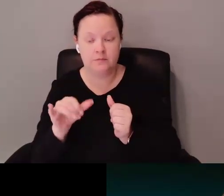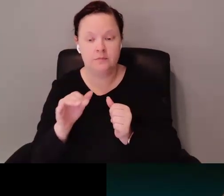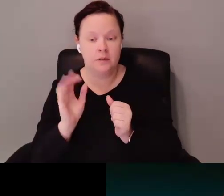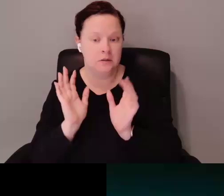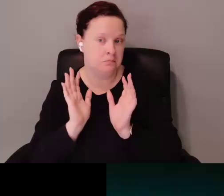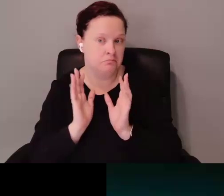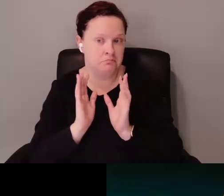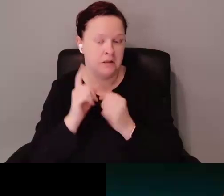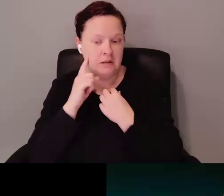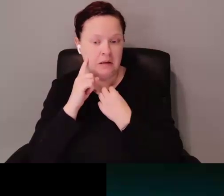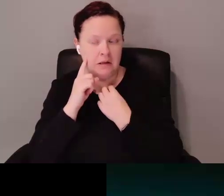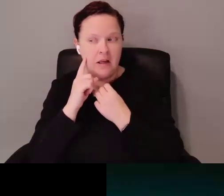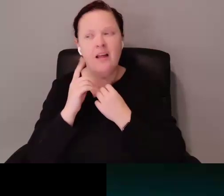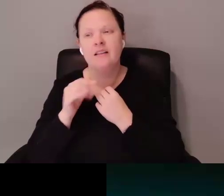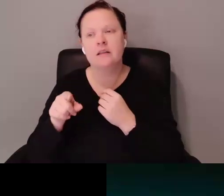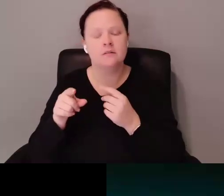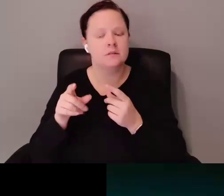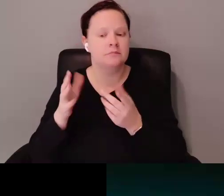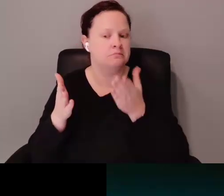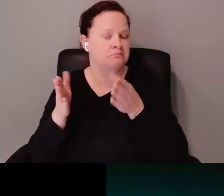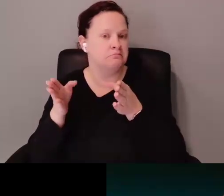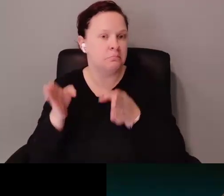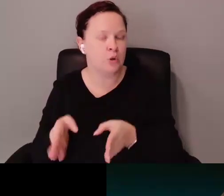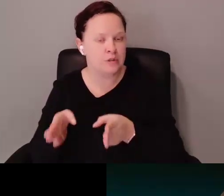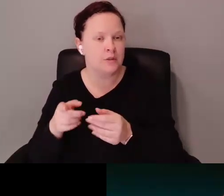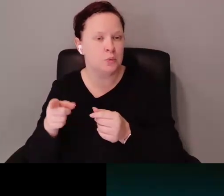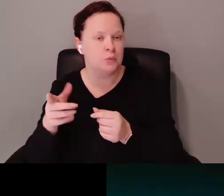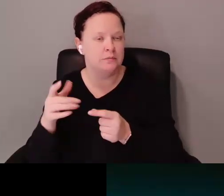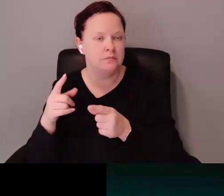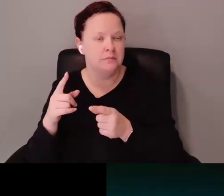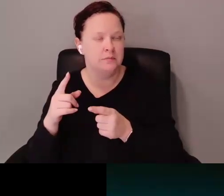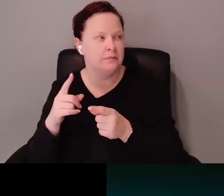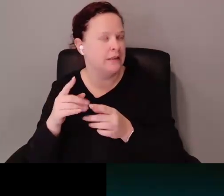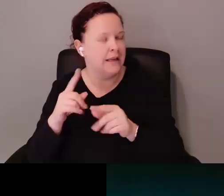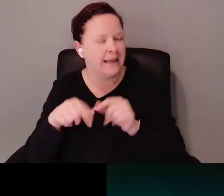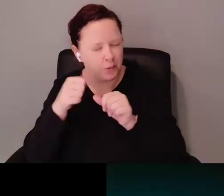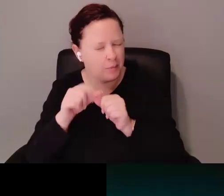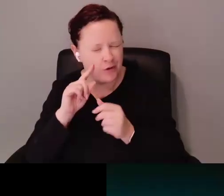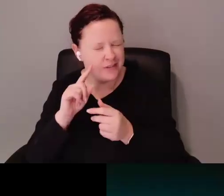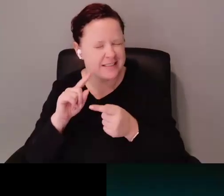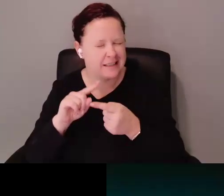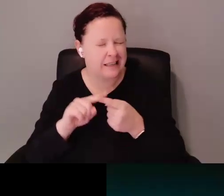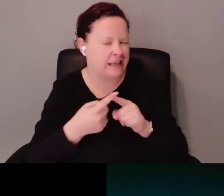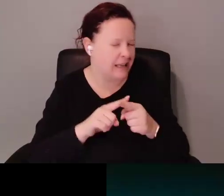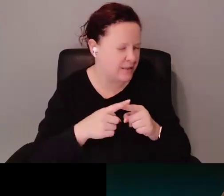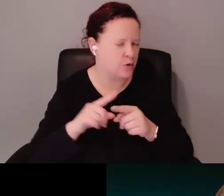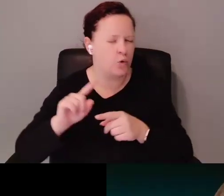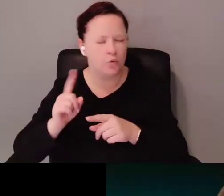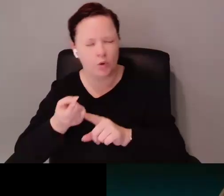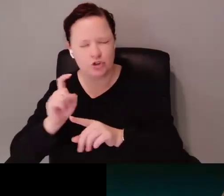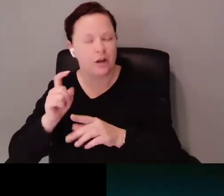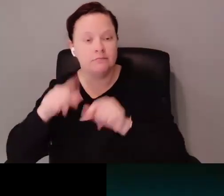Sure. I think it was actually the person that was knitting or crocheting. I apologize. I can't remember which one you were